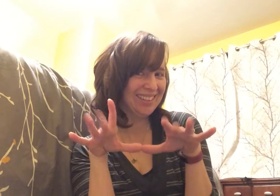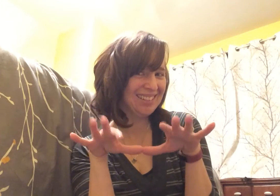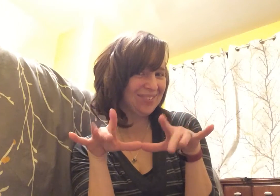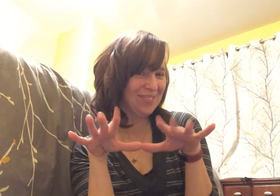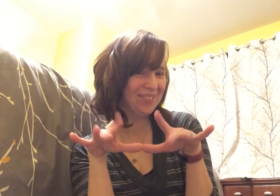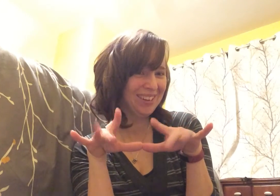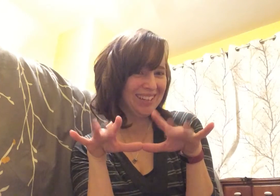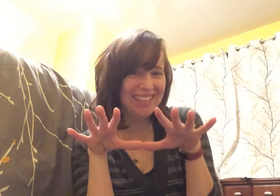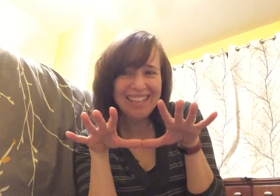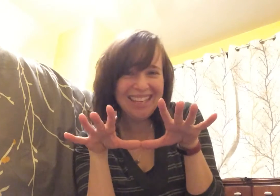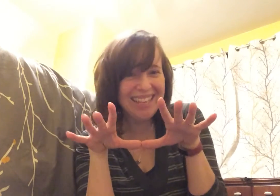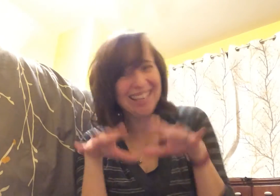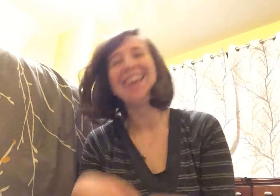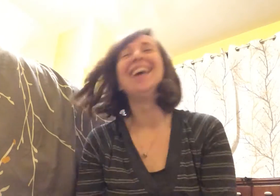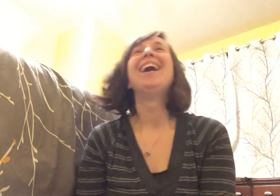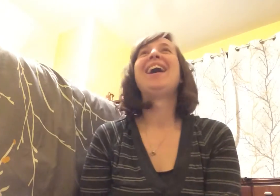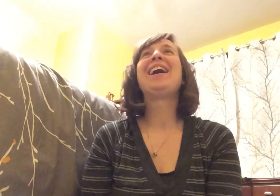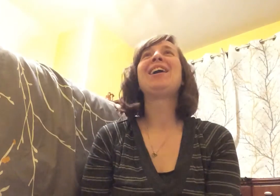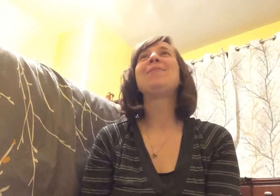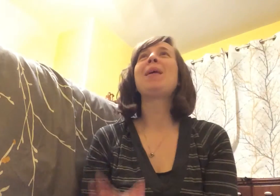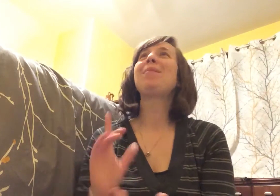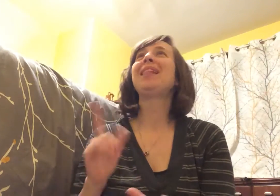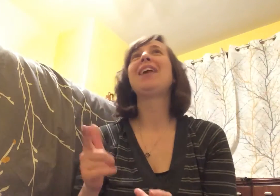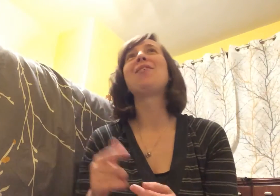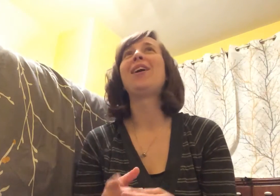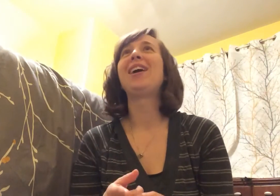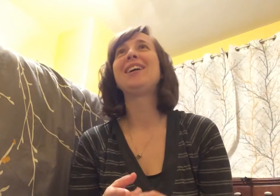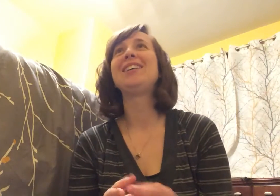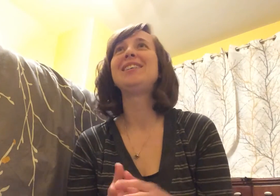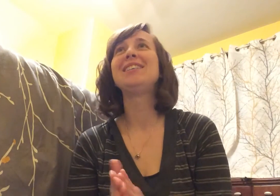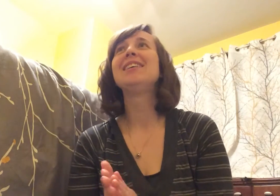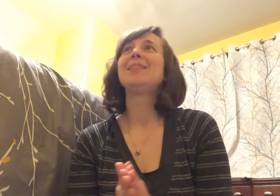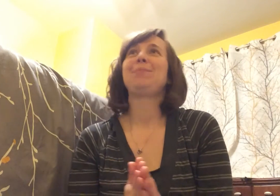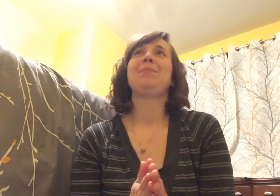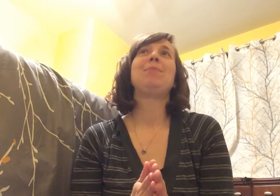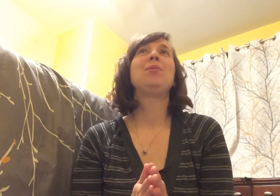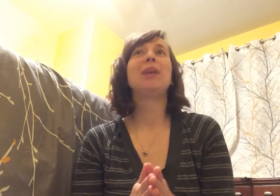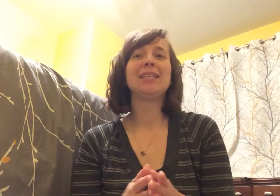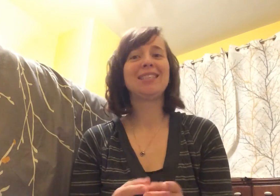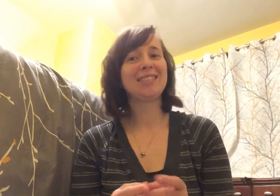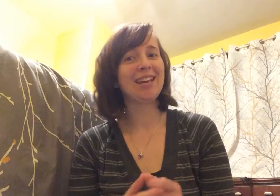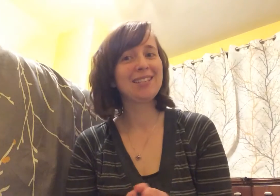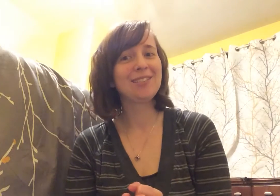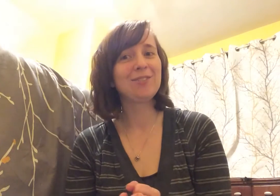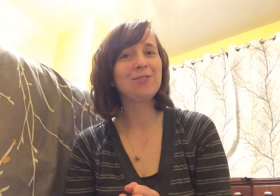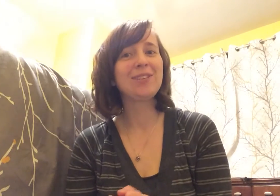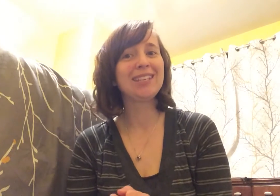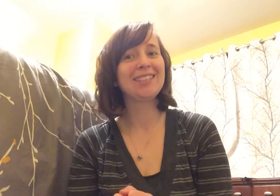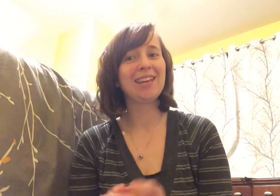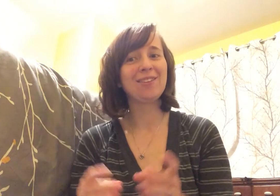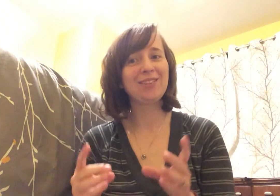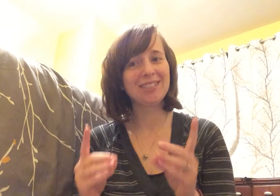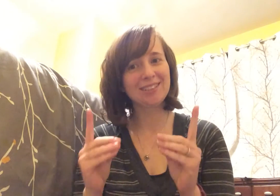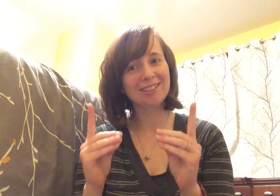just been flirty. And maybe later on, maybe you guys decide to get together and you start to